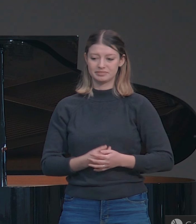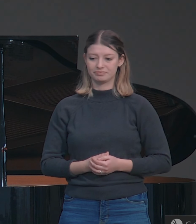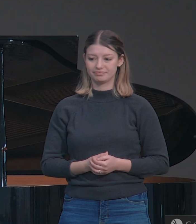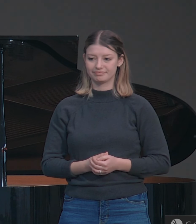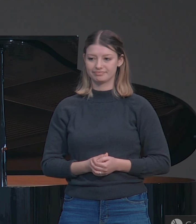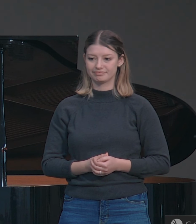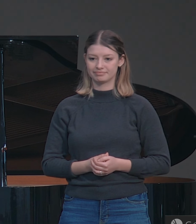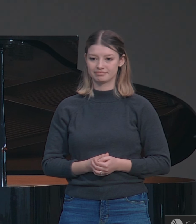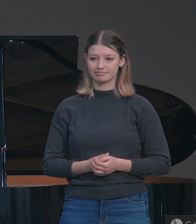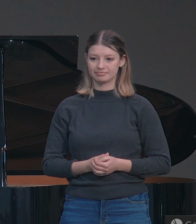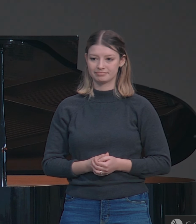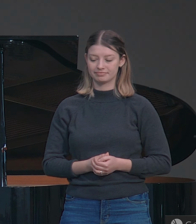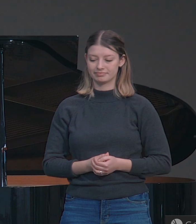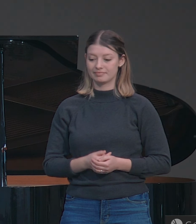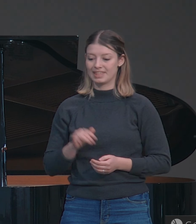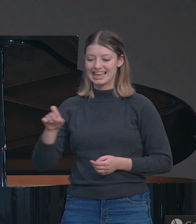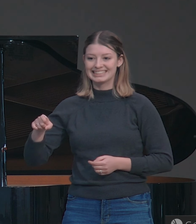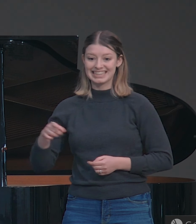They're dangerous.